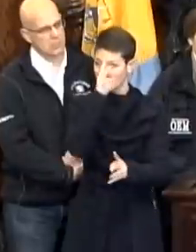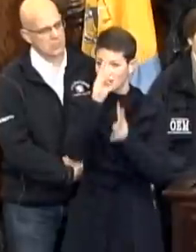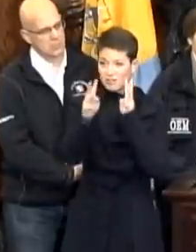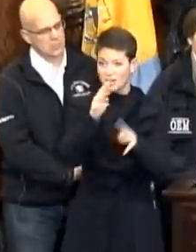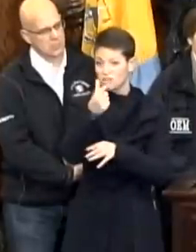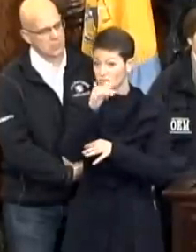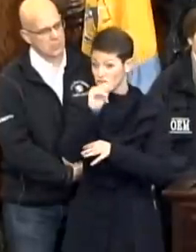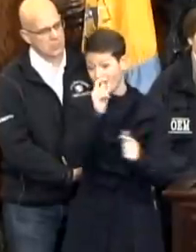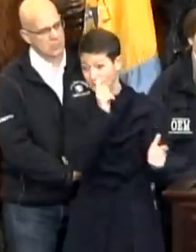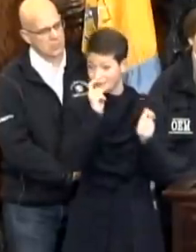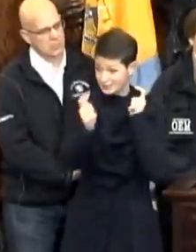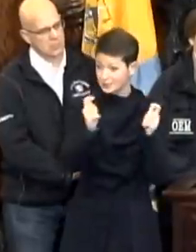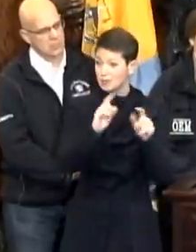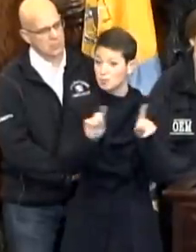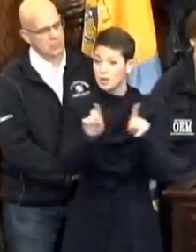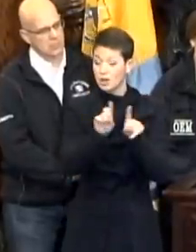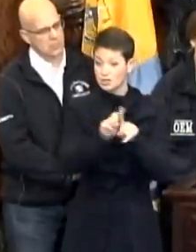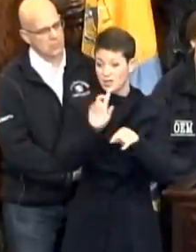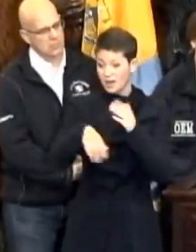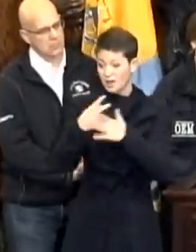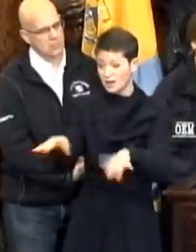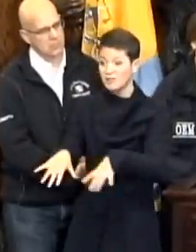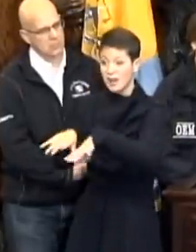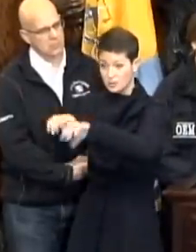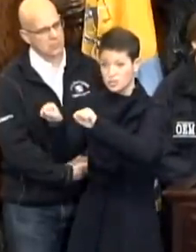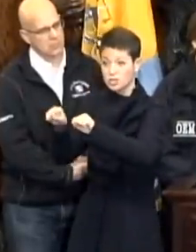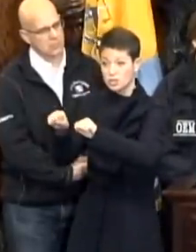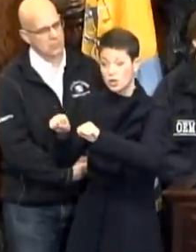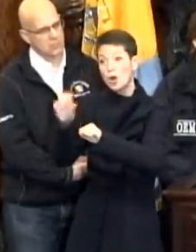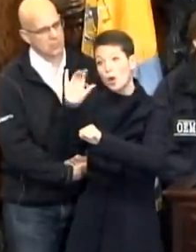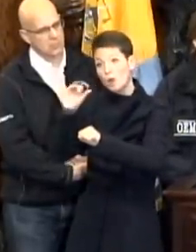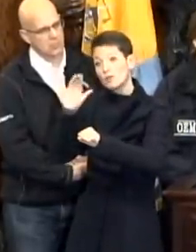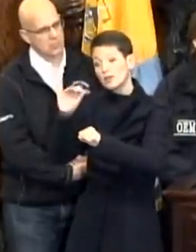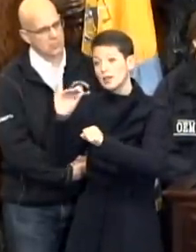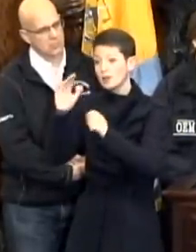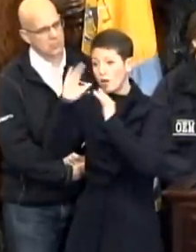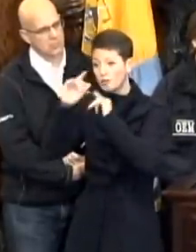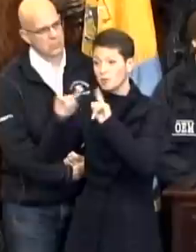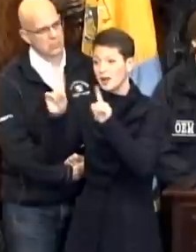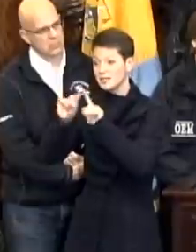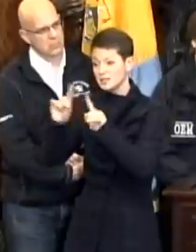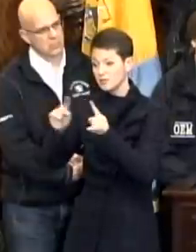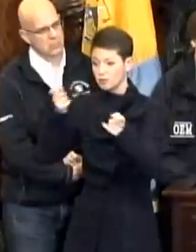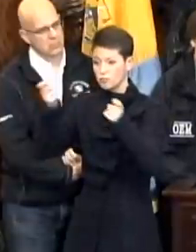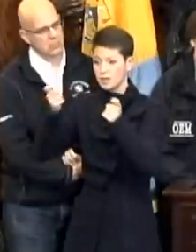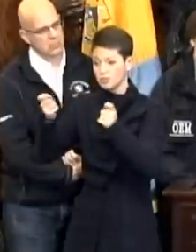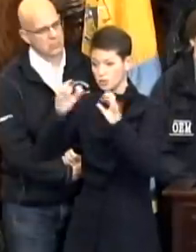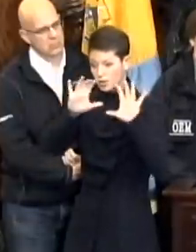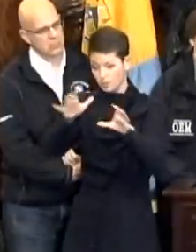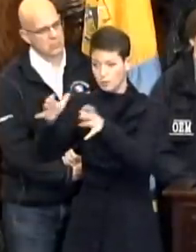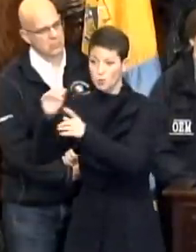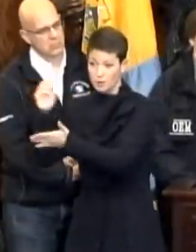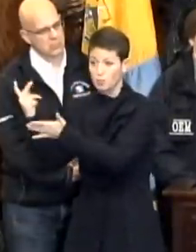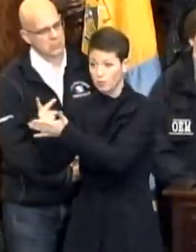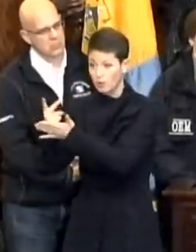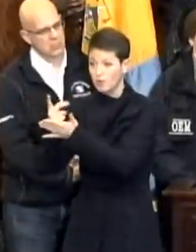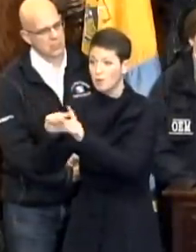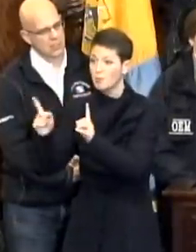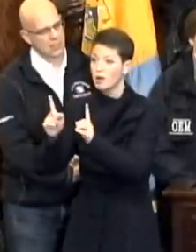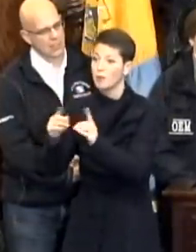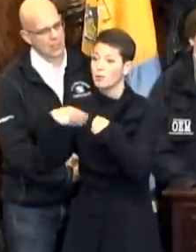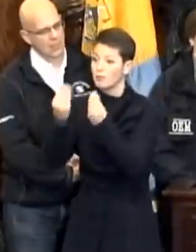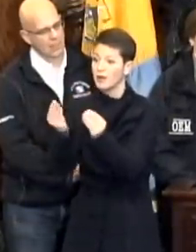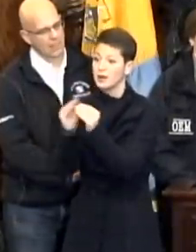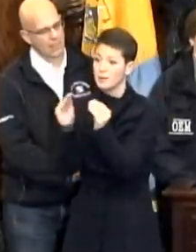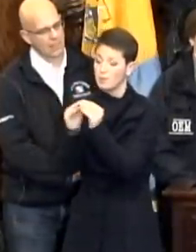giant, and such an acquisition, when approved by various regulatory bodies, will provide millions more consumers